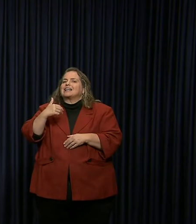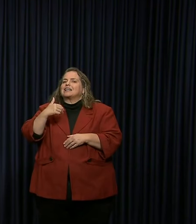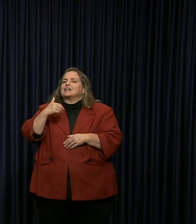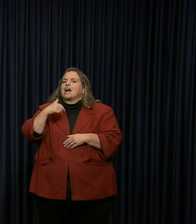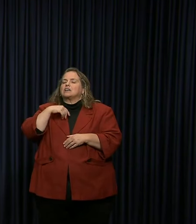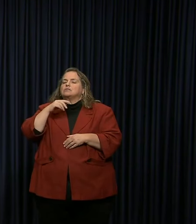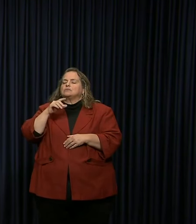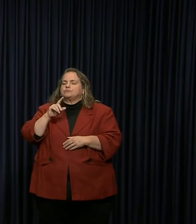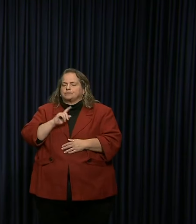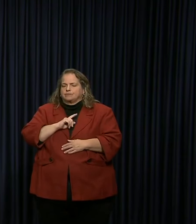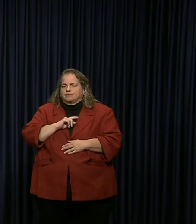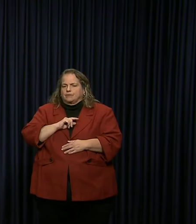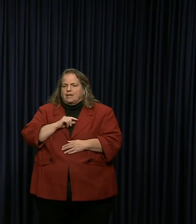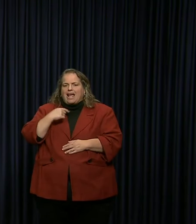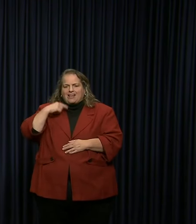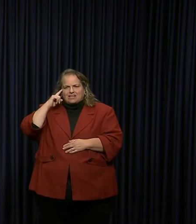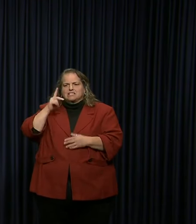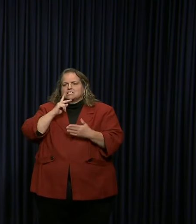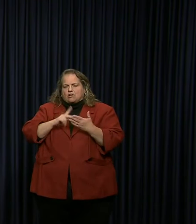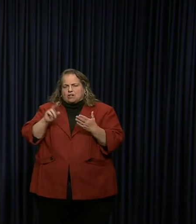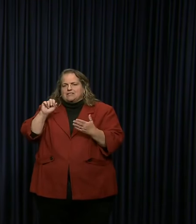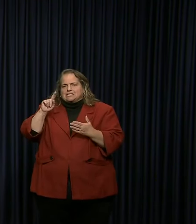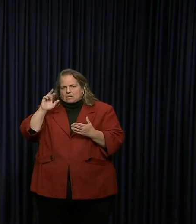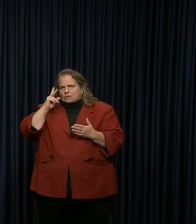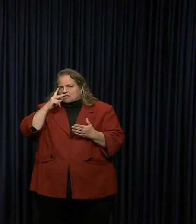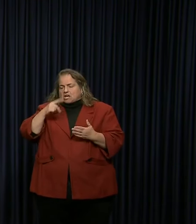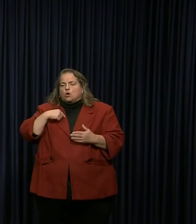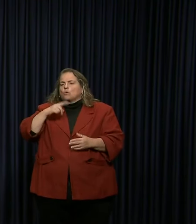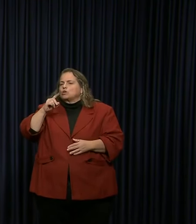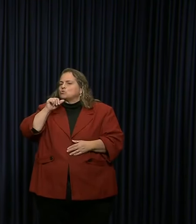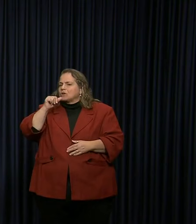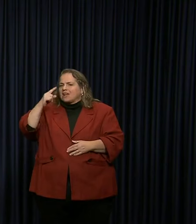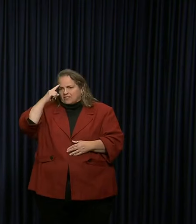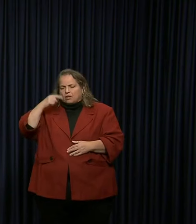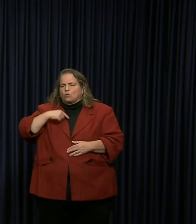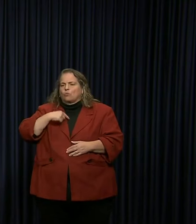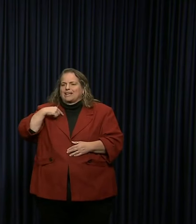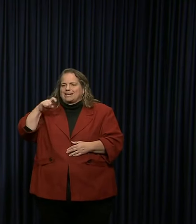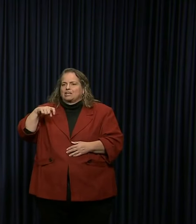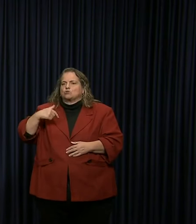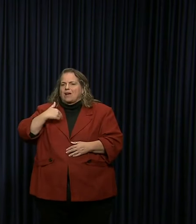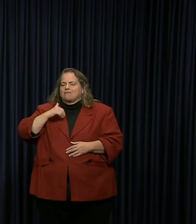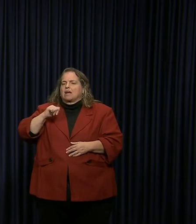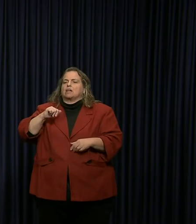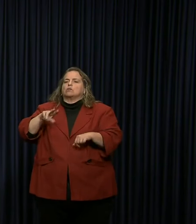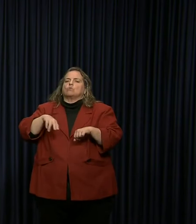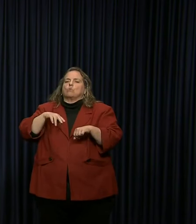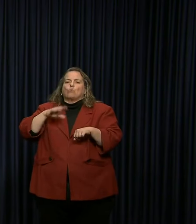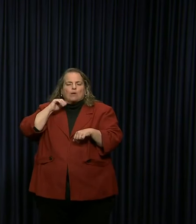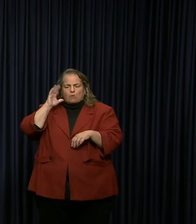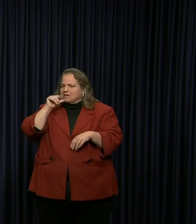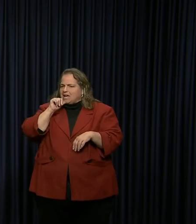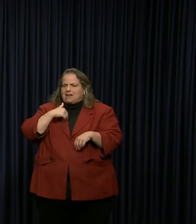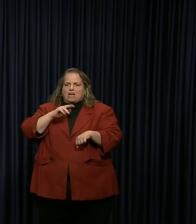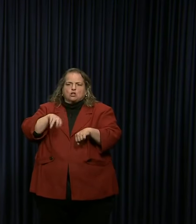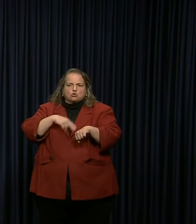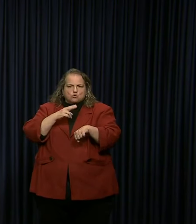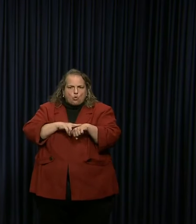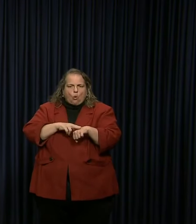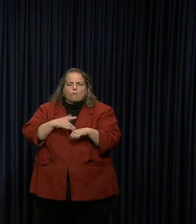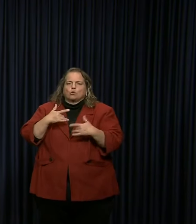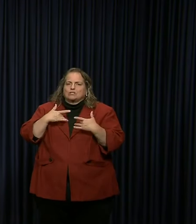not see, and I believe the Secretary of State would agree with this, I do not believe we will have a normal, typical election. There